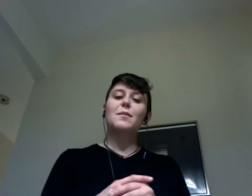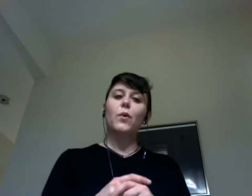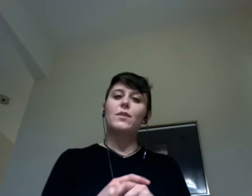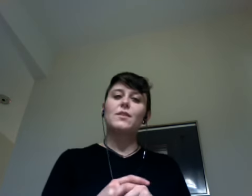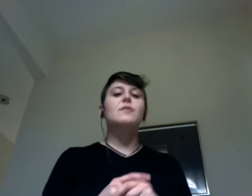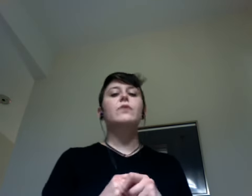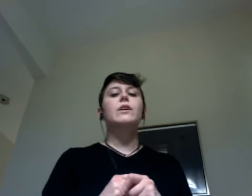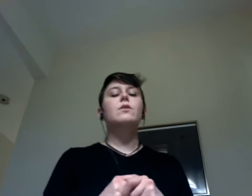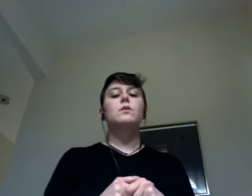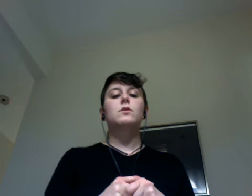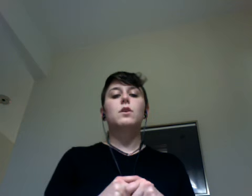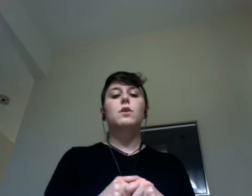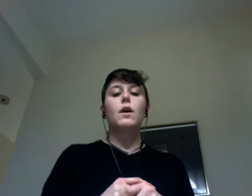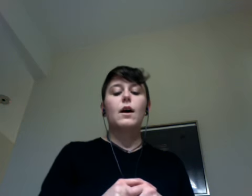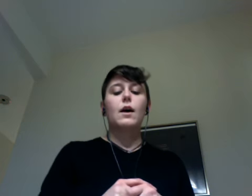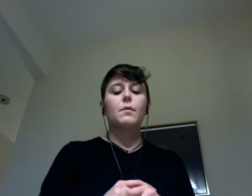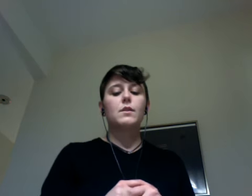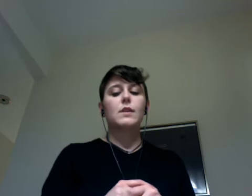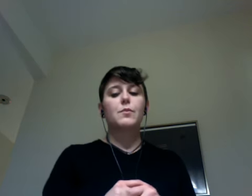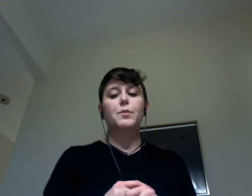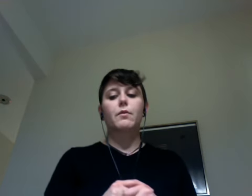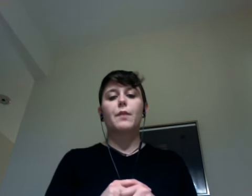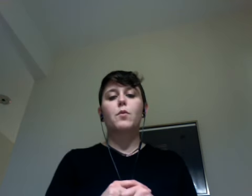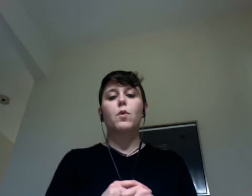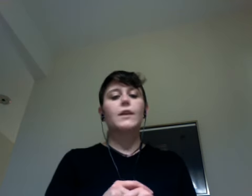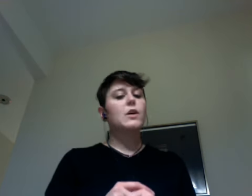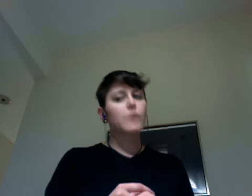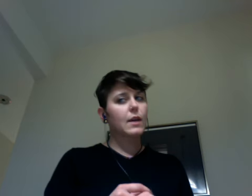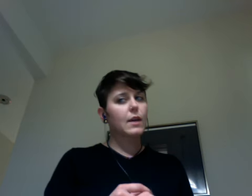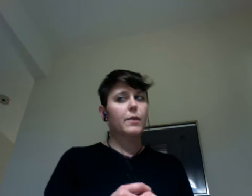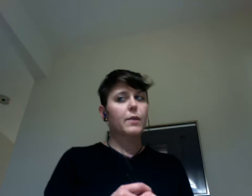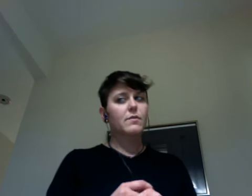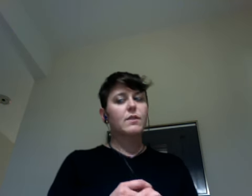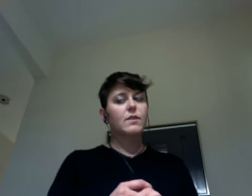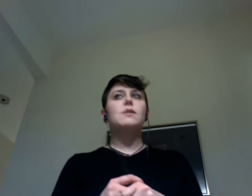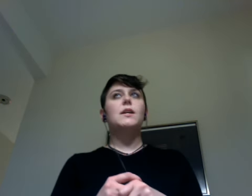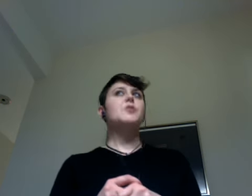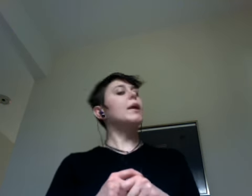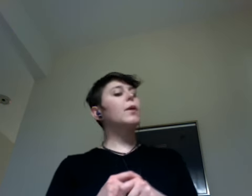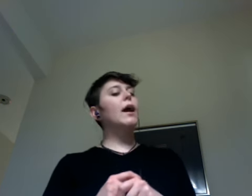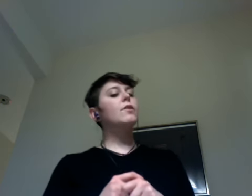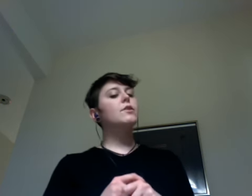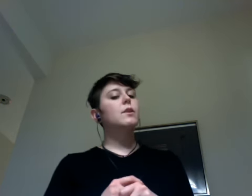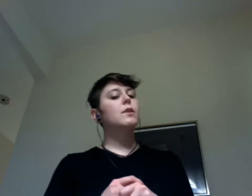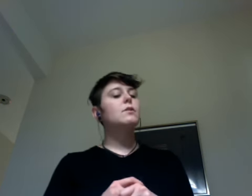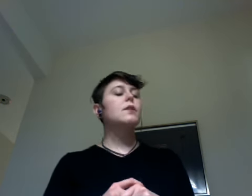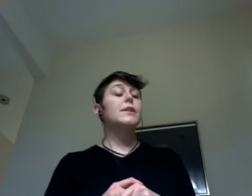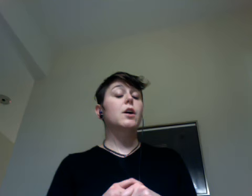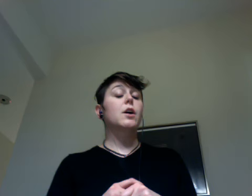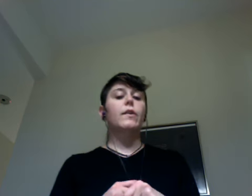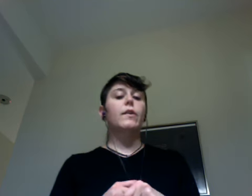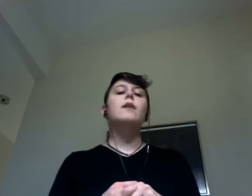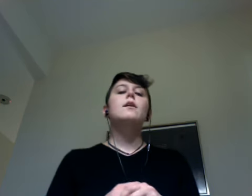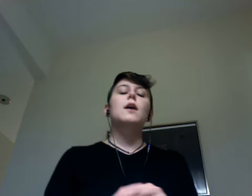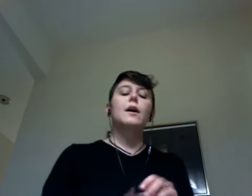important to this field, so this step would be very important. I don't think the purpose of this is to teach anyone how to do this. I don't think that.